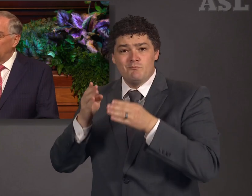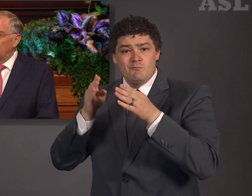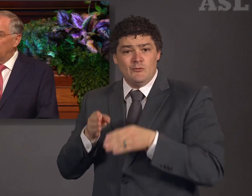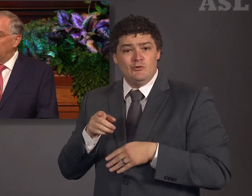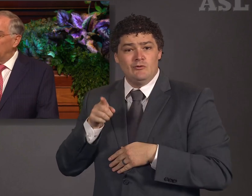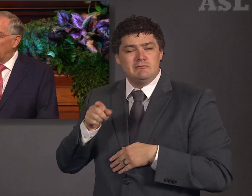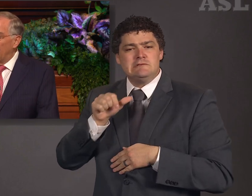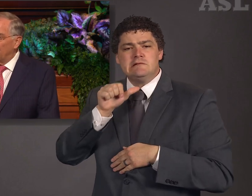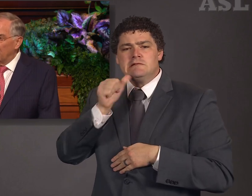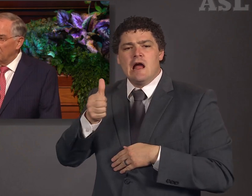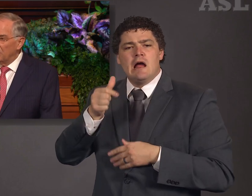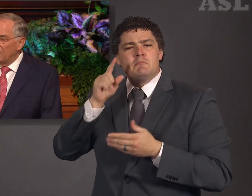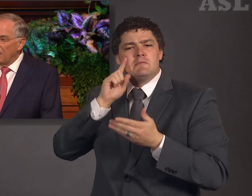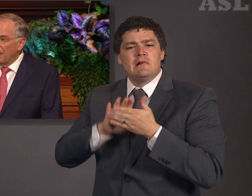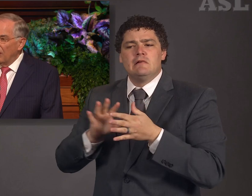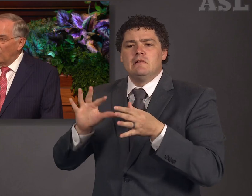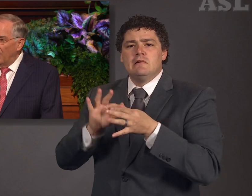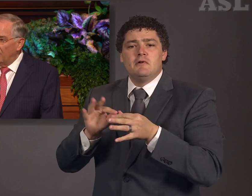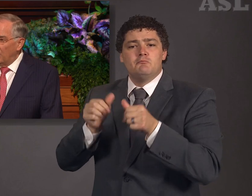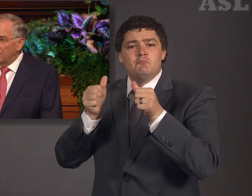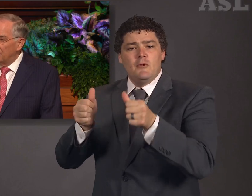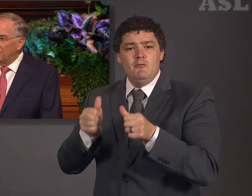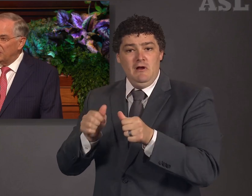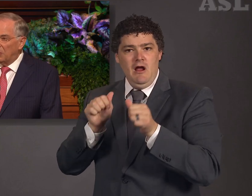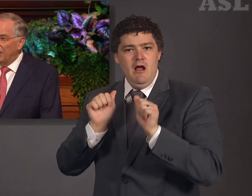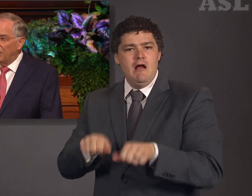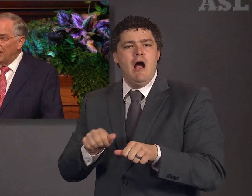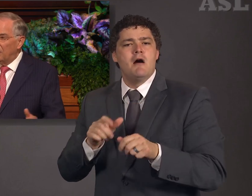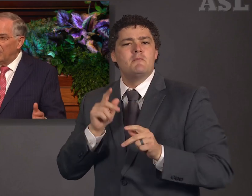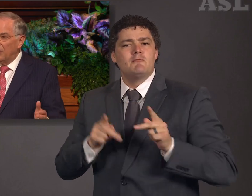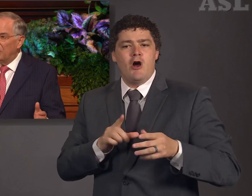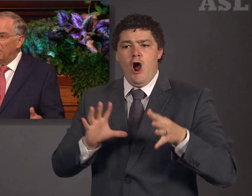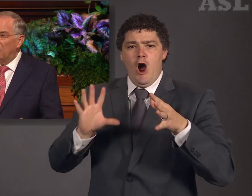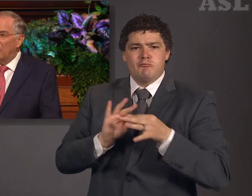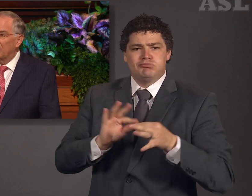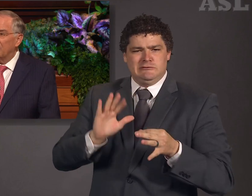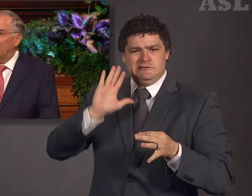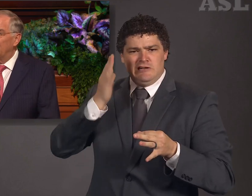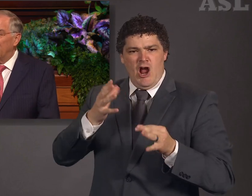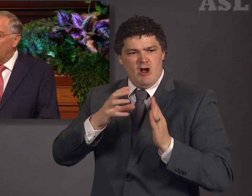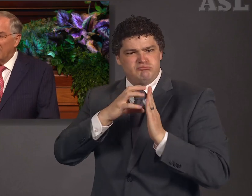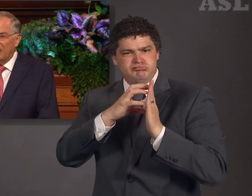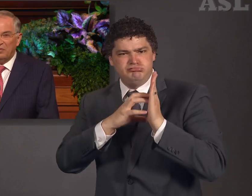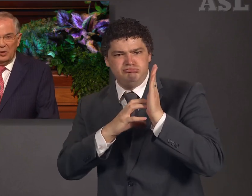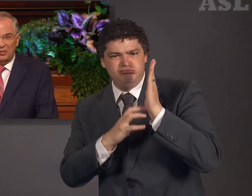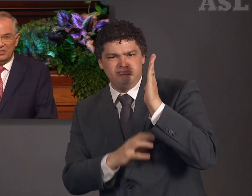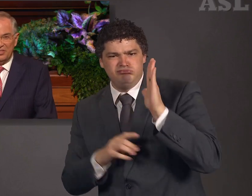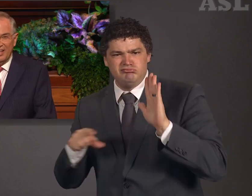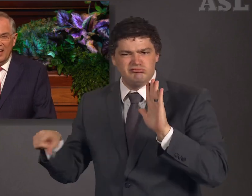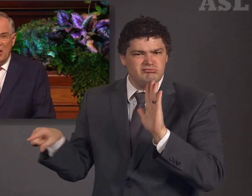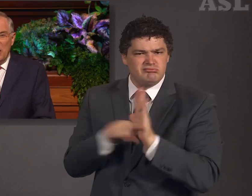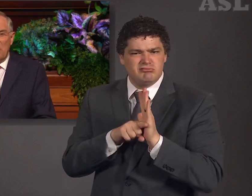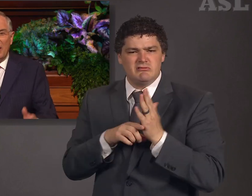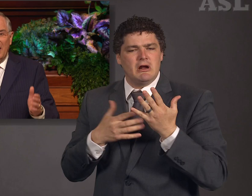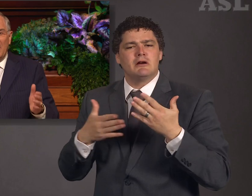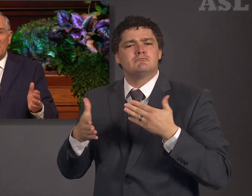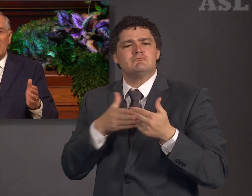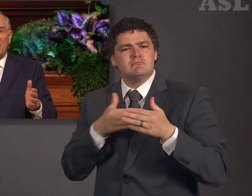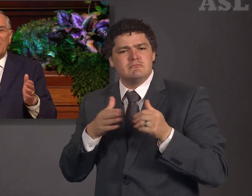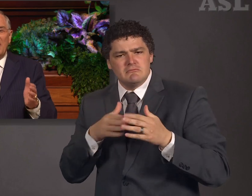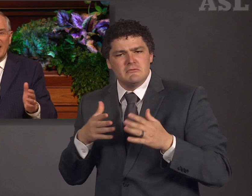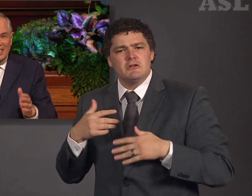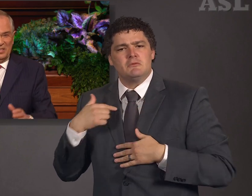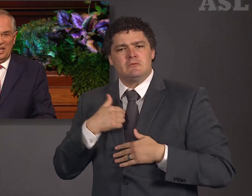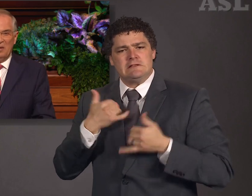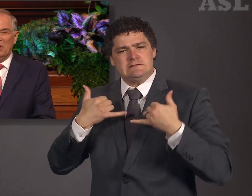Because of social media platforms, one voice of disbelief can appear to be a multitude of negative voices. But even